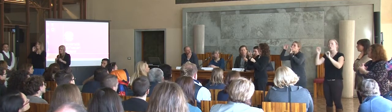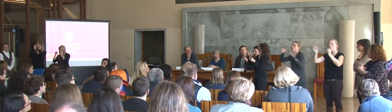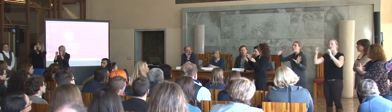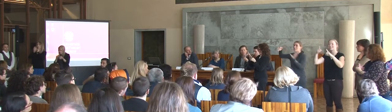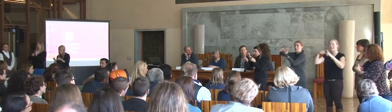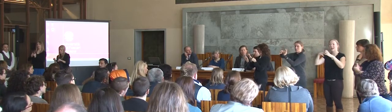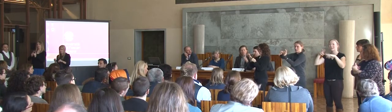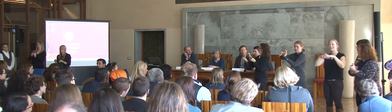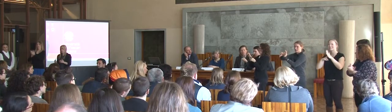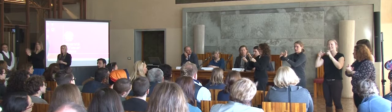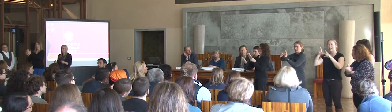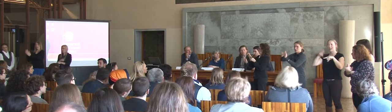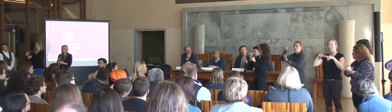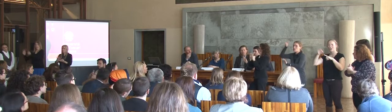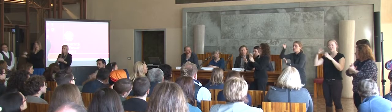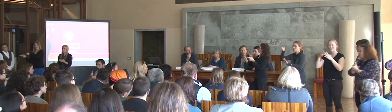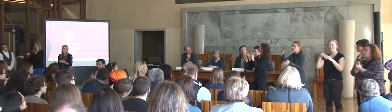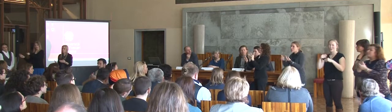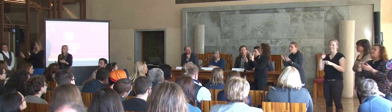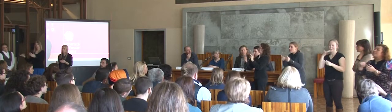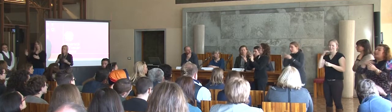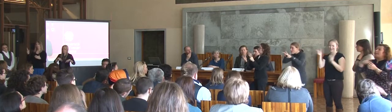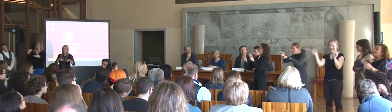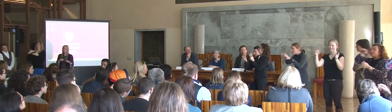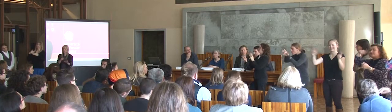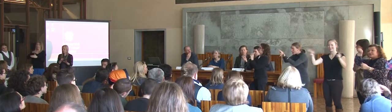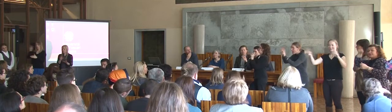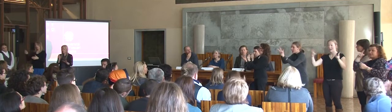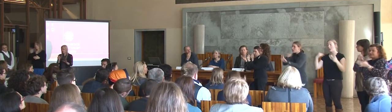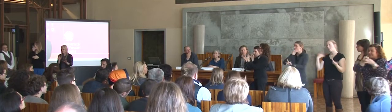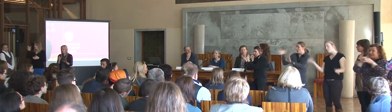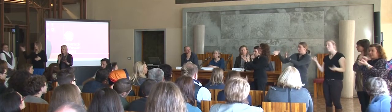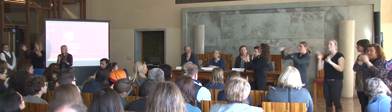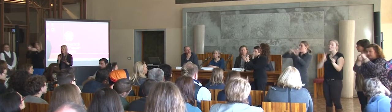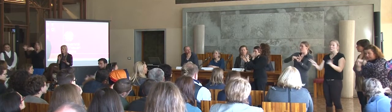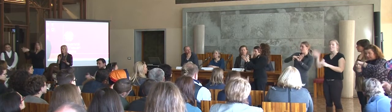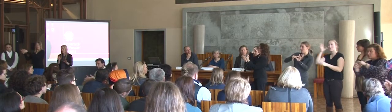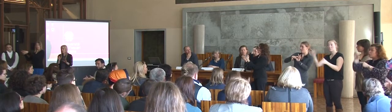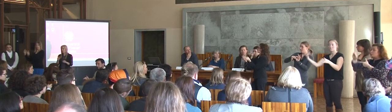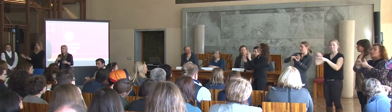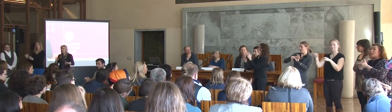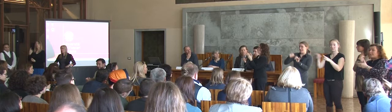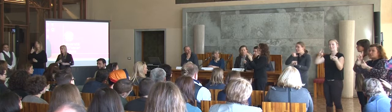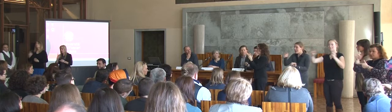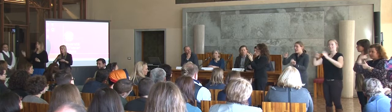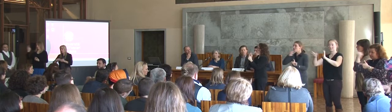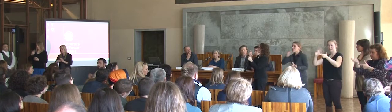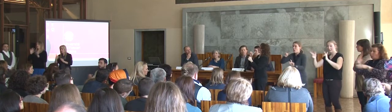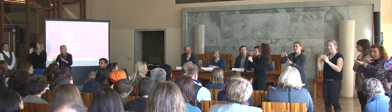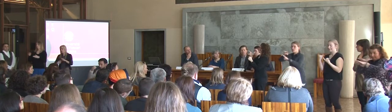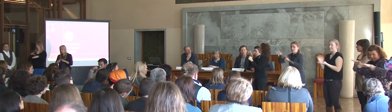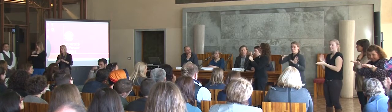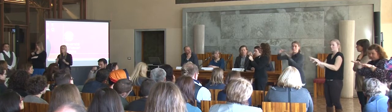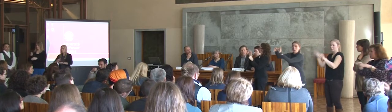can track every video to a word. And so this has been a project that's been going on for 1 year now in Sweden, and it's ready to